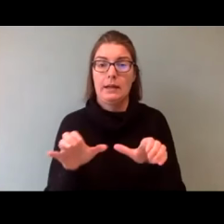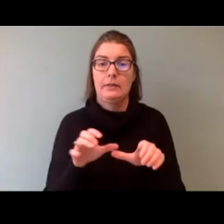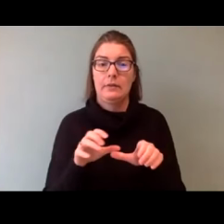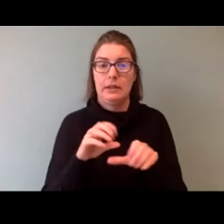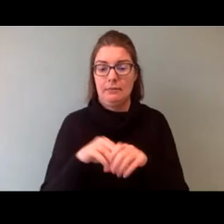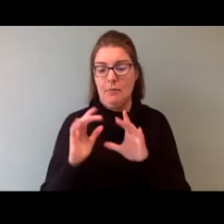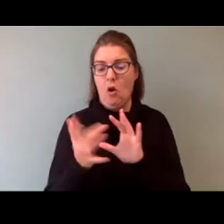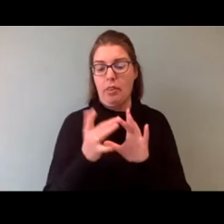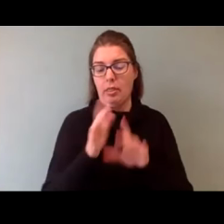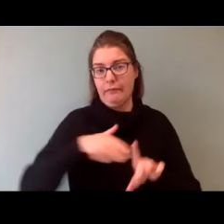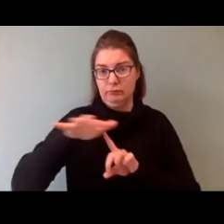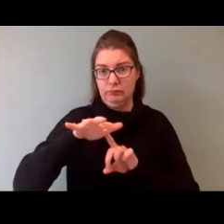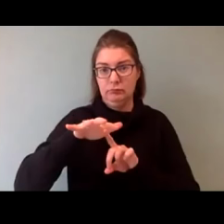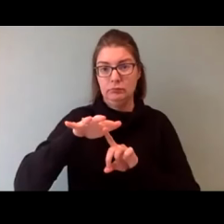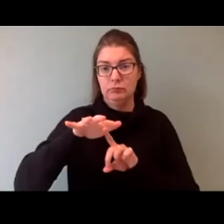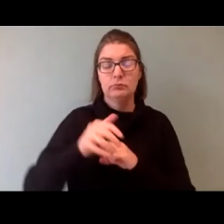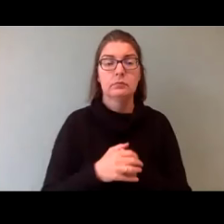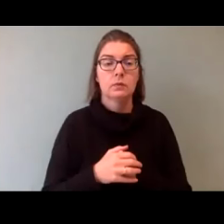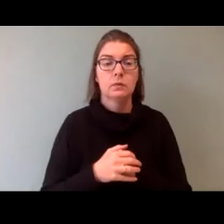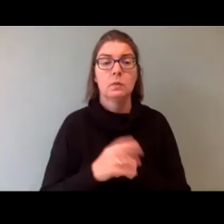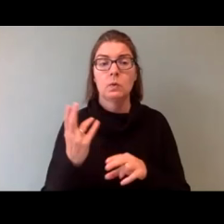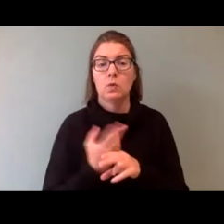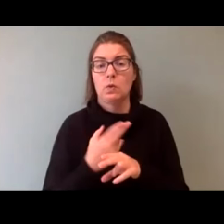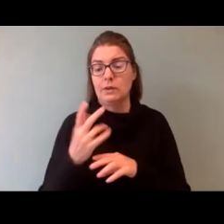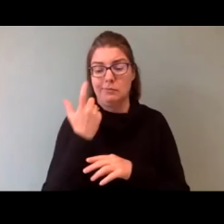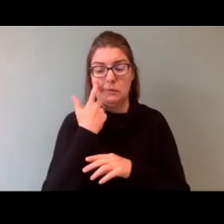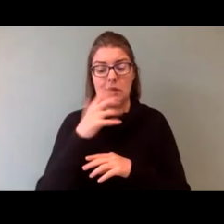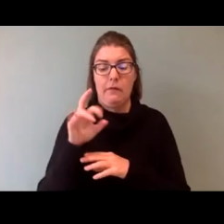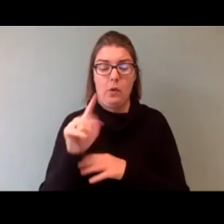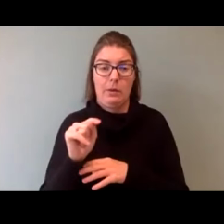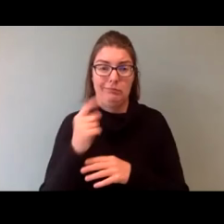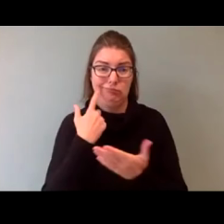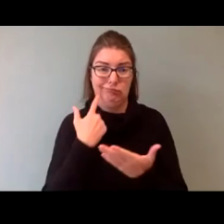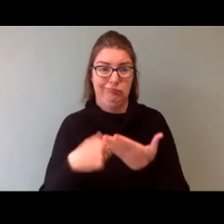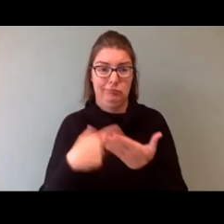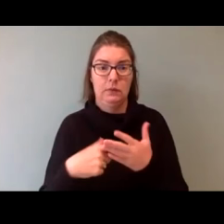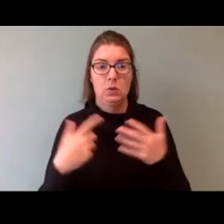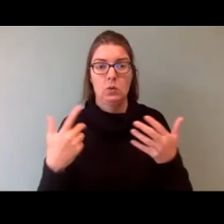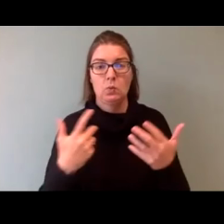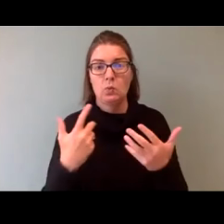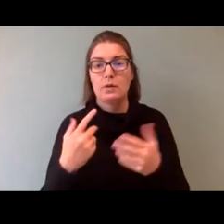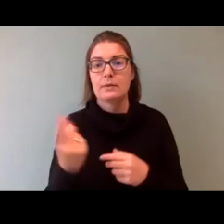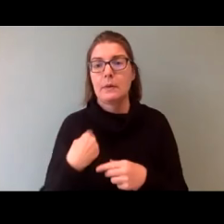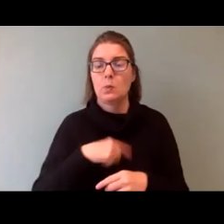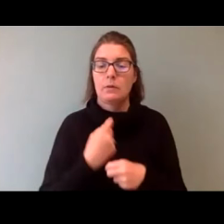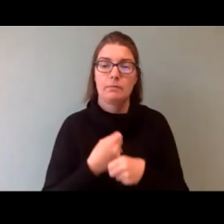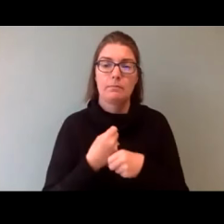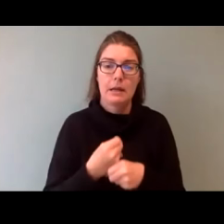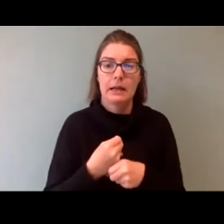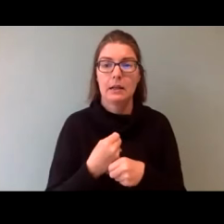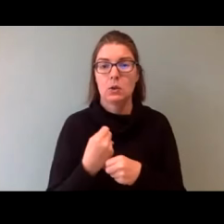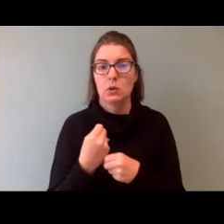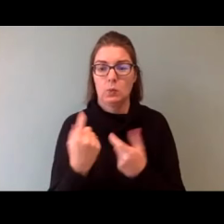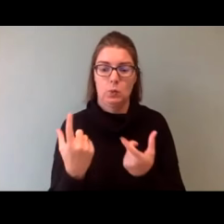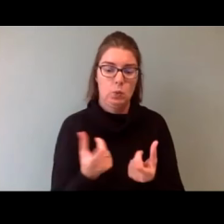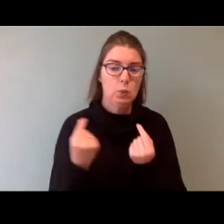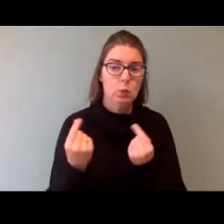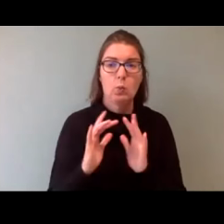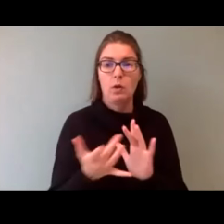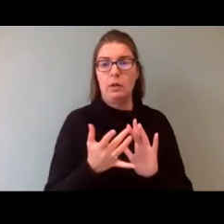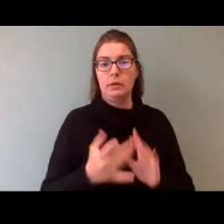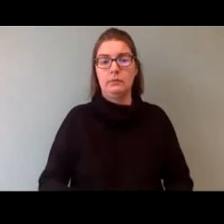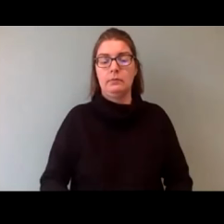setting, following the formats that we've talked about, which is sort of what is something that we can create that we can do remotely